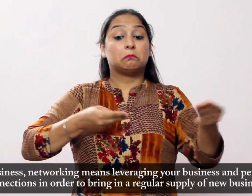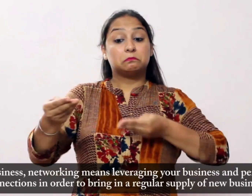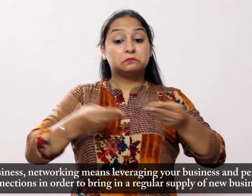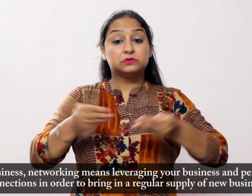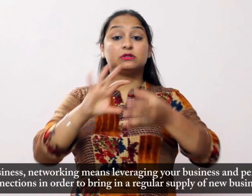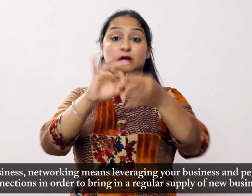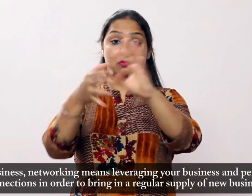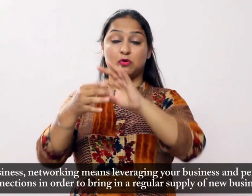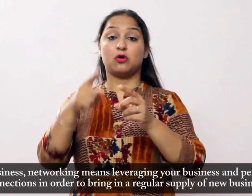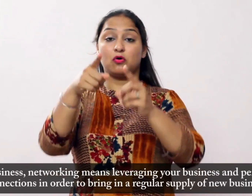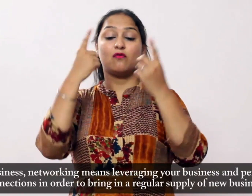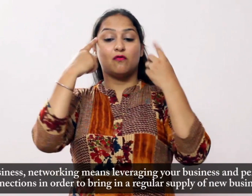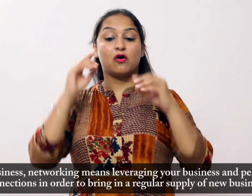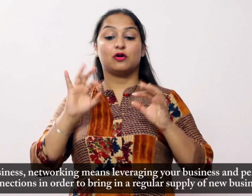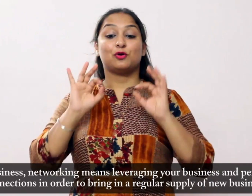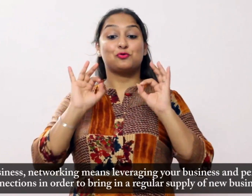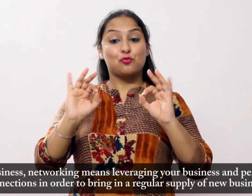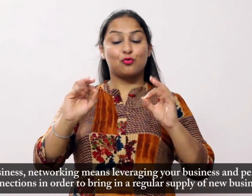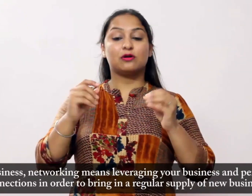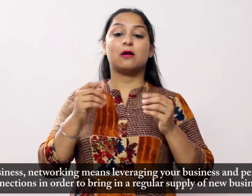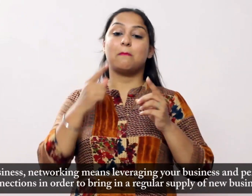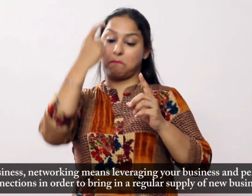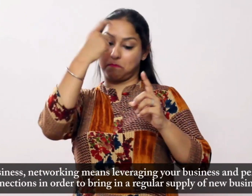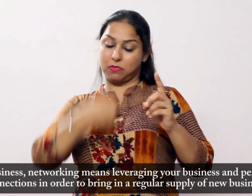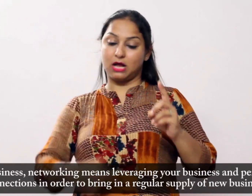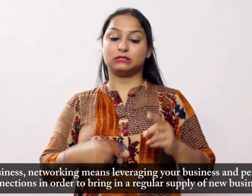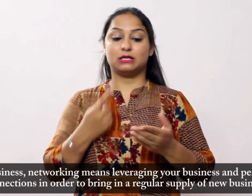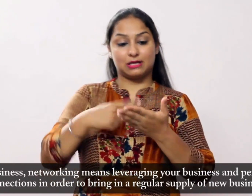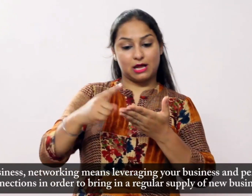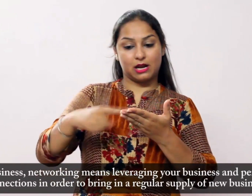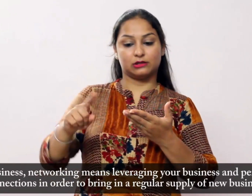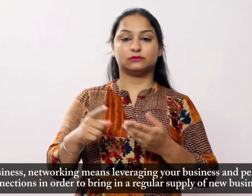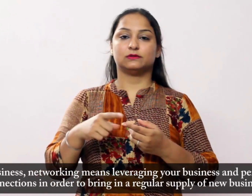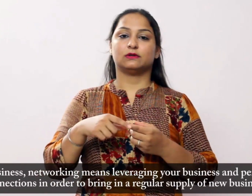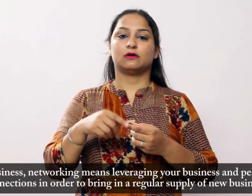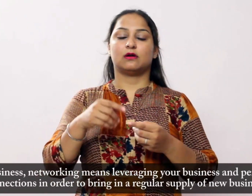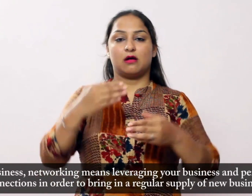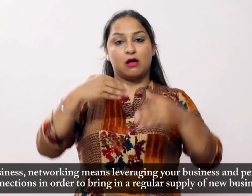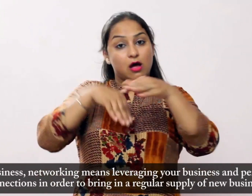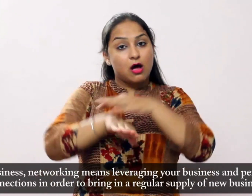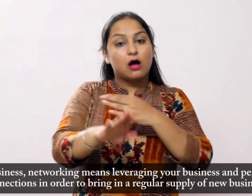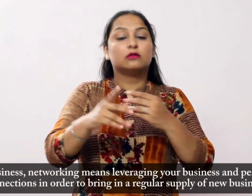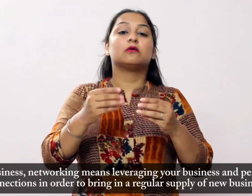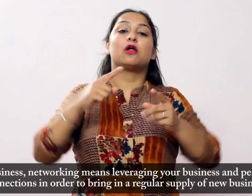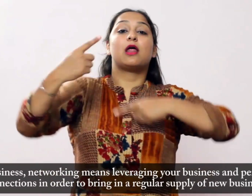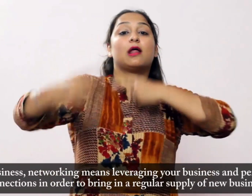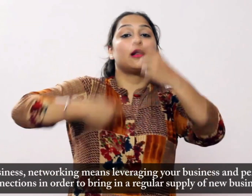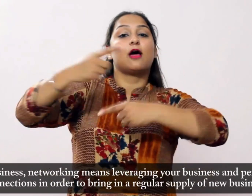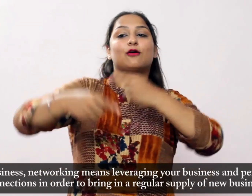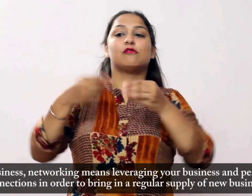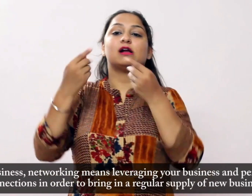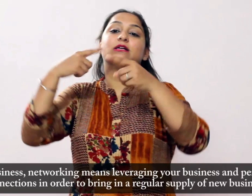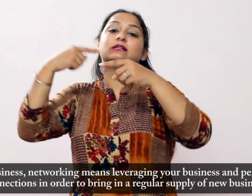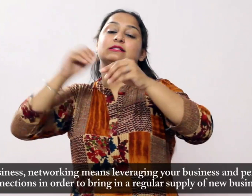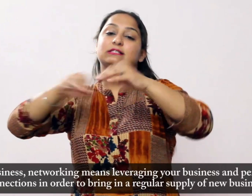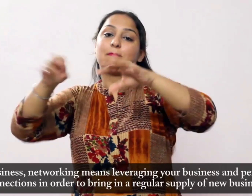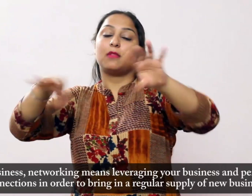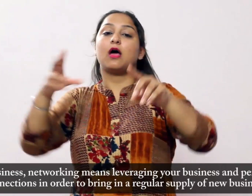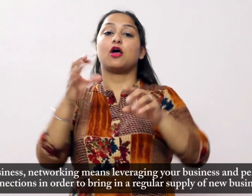In business, networking means leveraging your business and personal connections in order to bring a regular supply